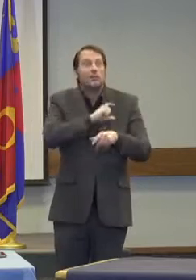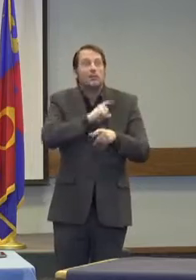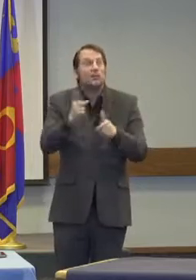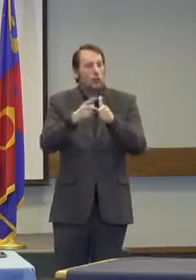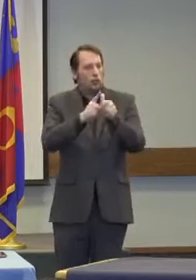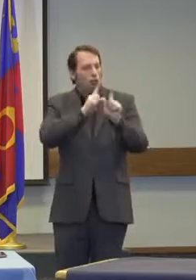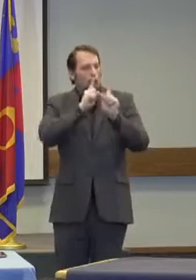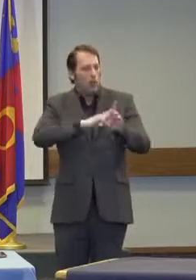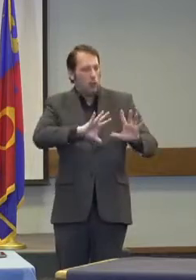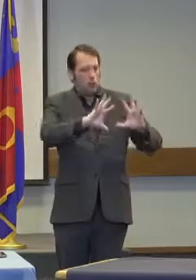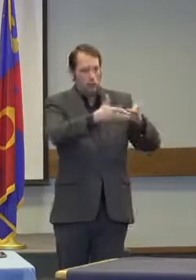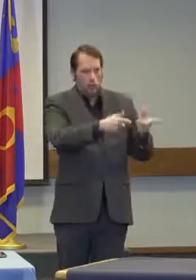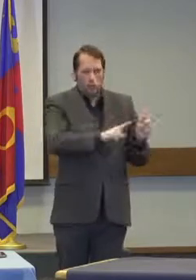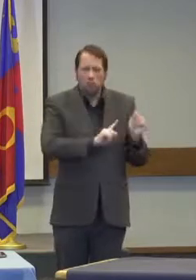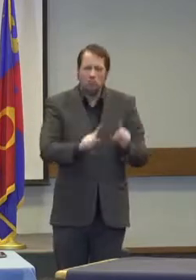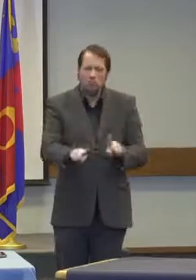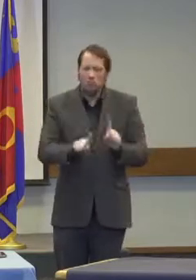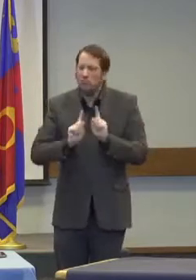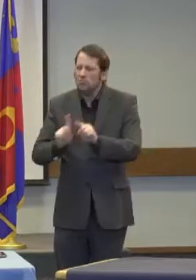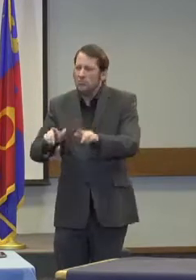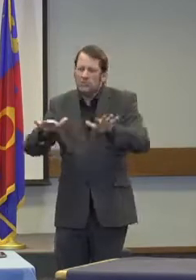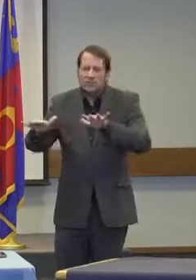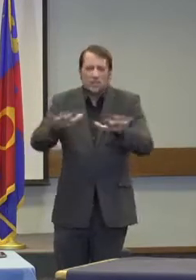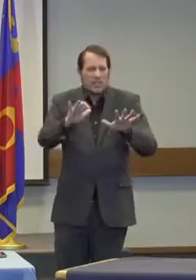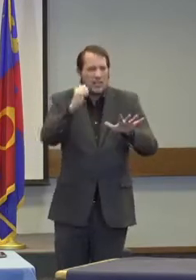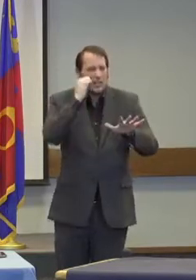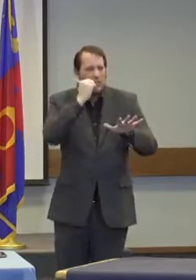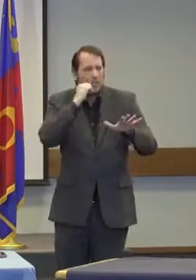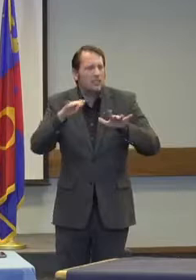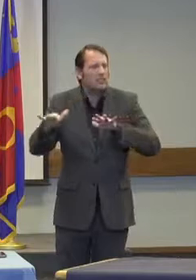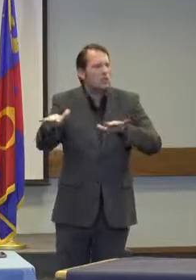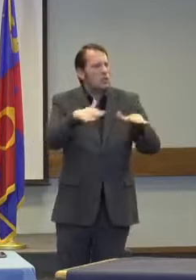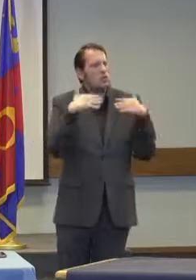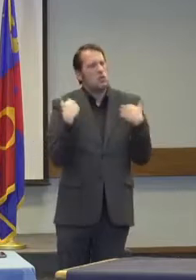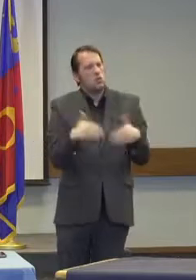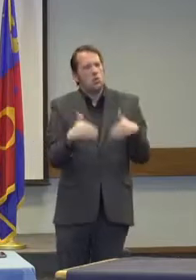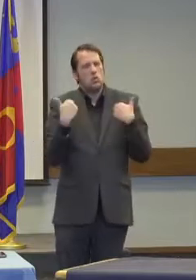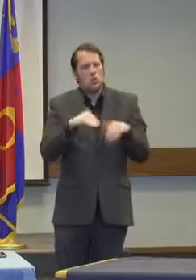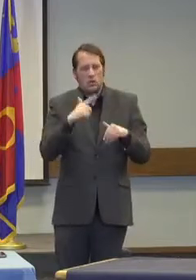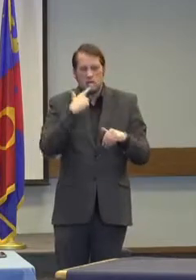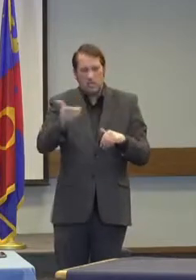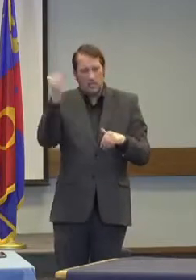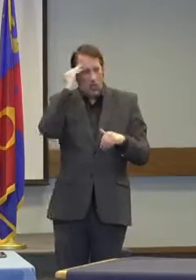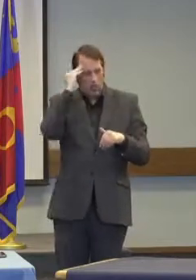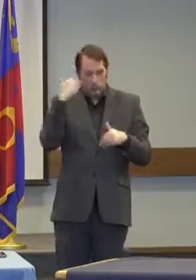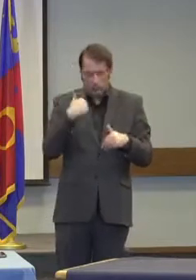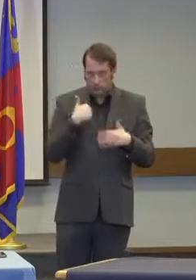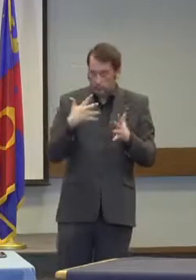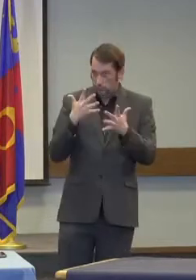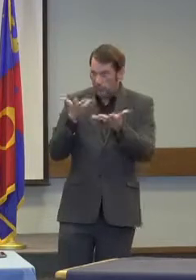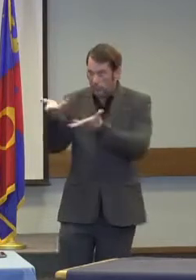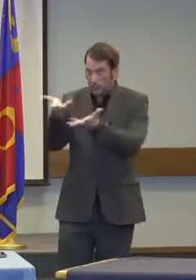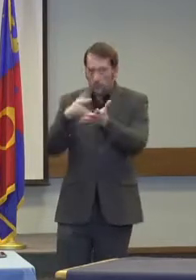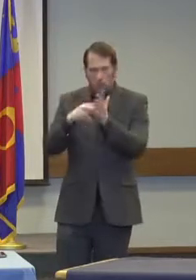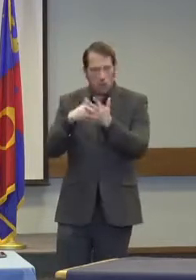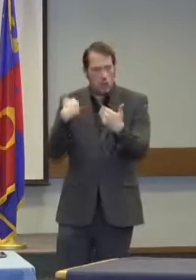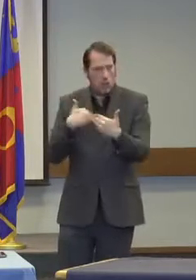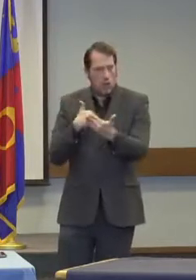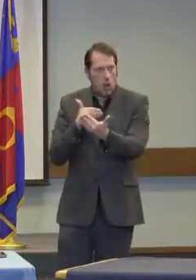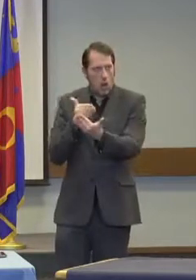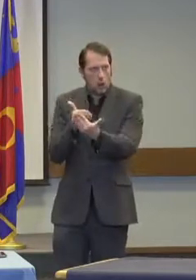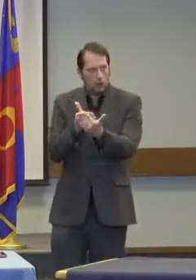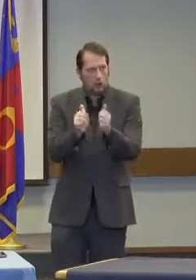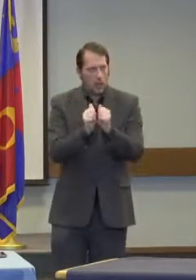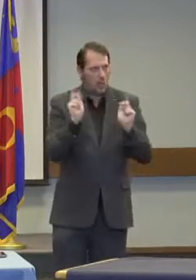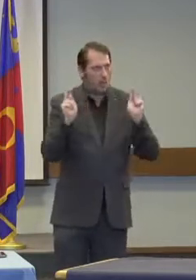day. We all know that they're, often in closer encounters than we ever recommend people to be in. We've got our bus